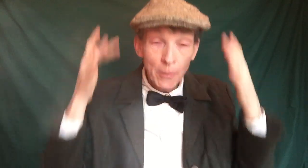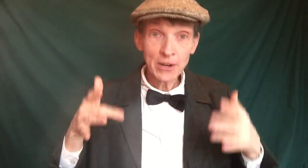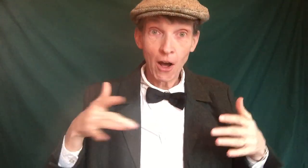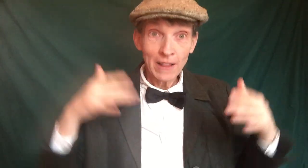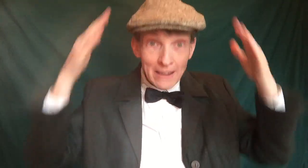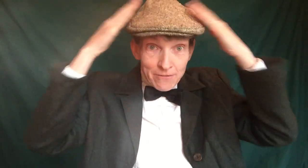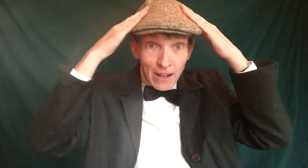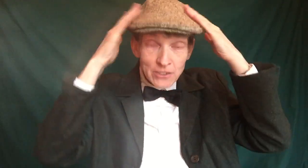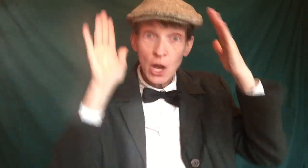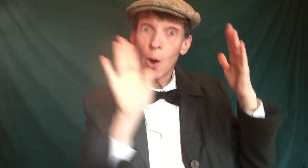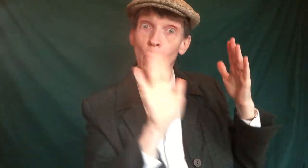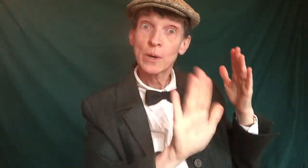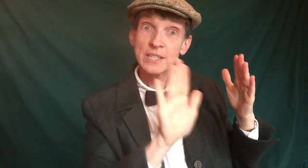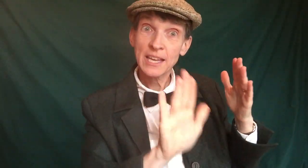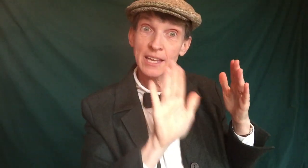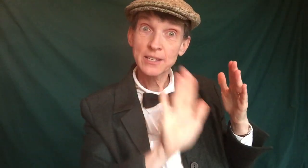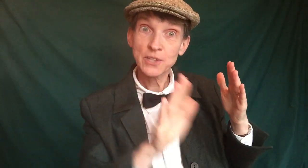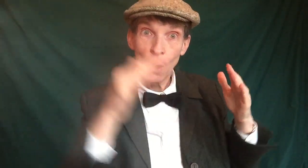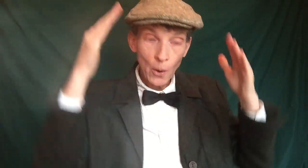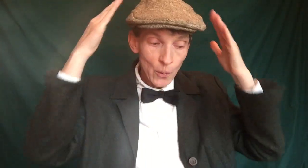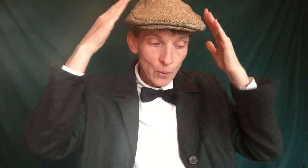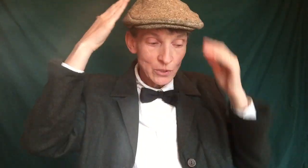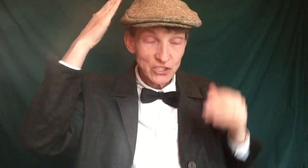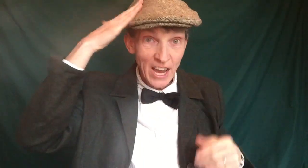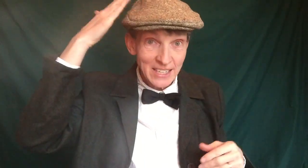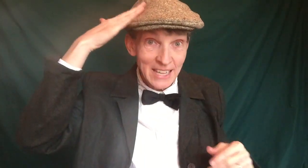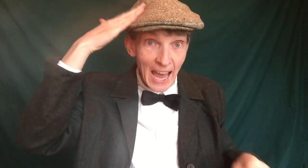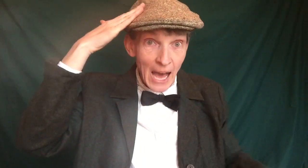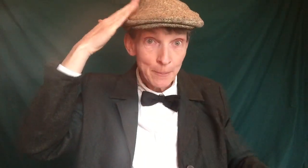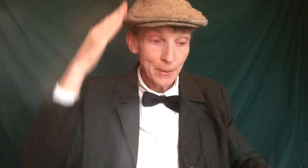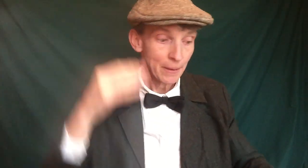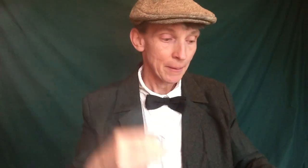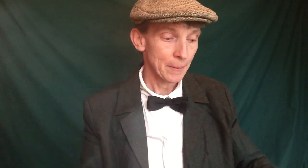But all he felt was his own checked cap.